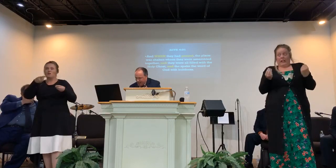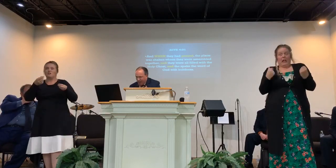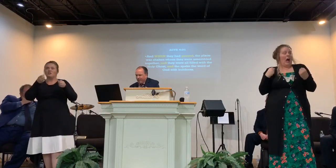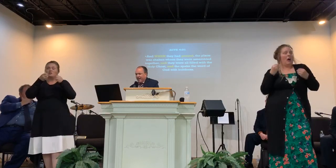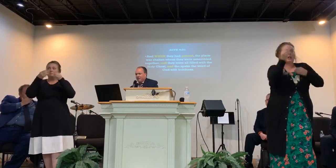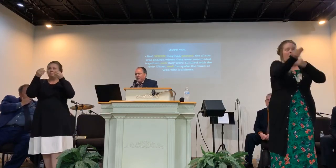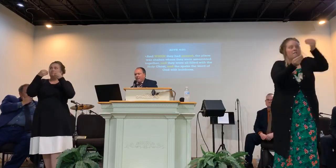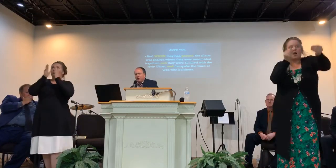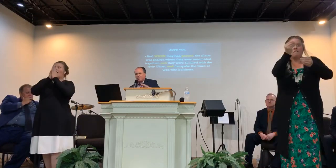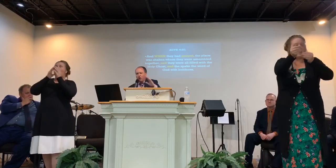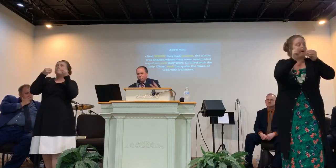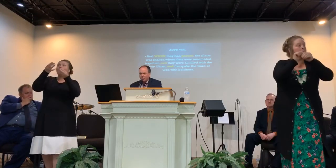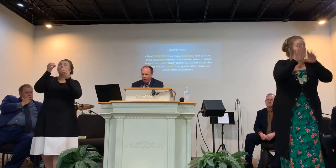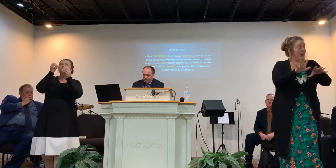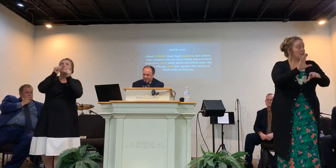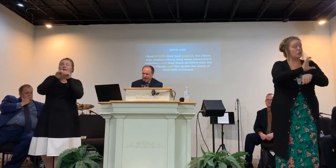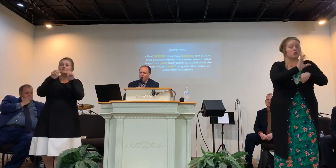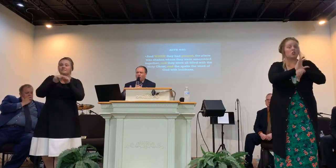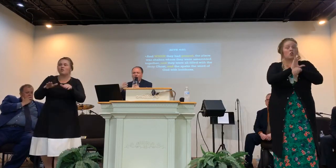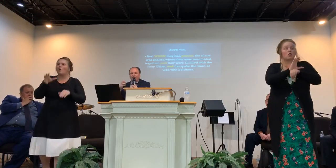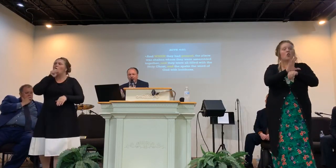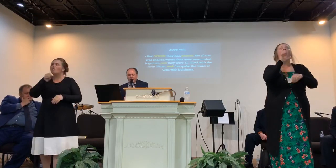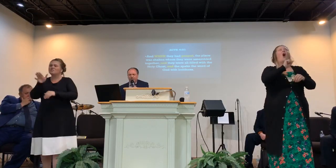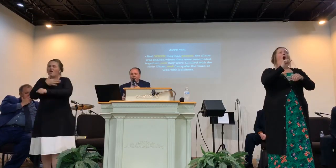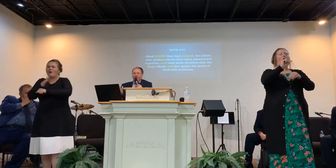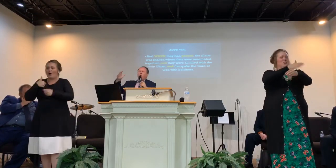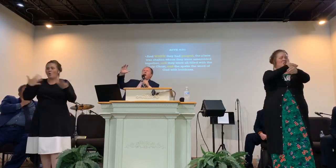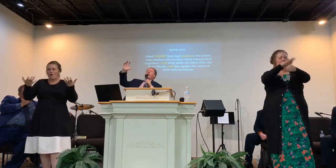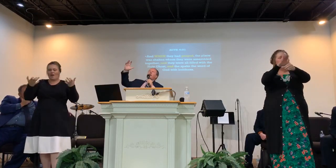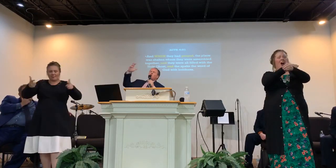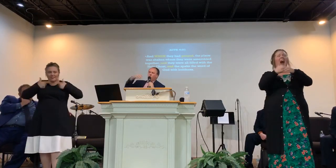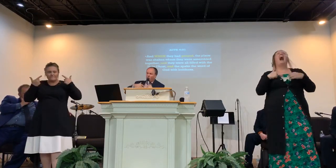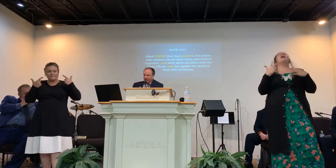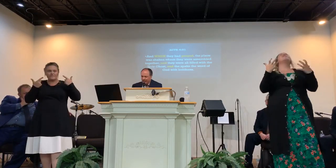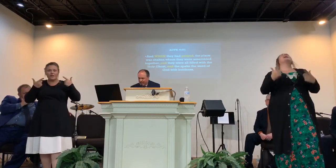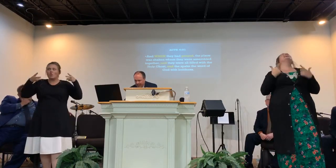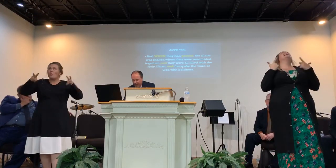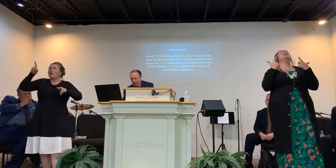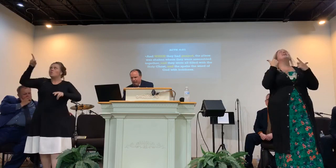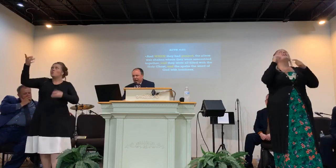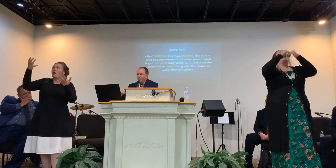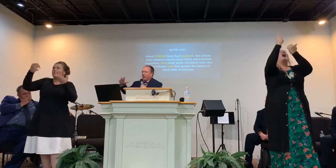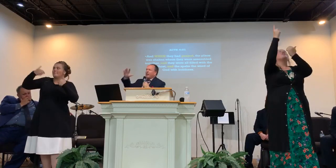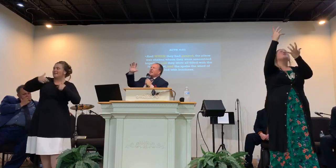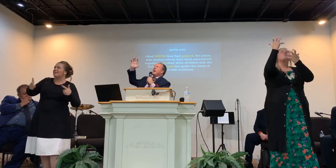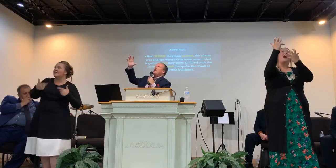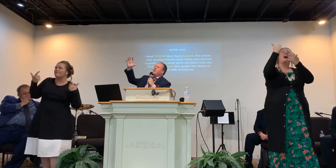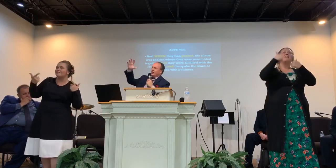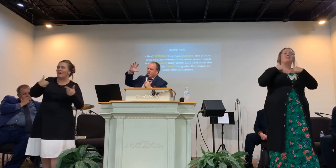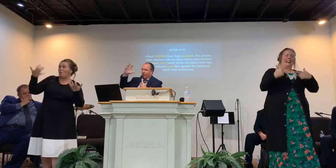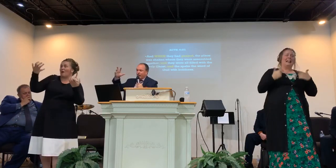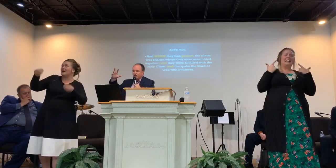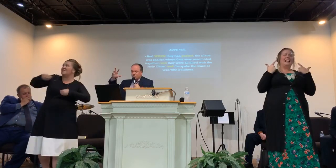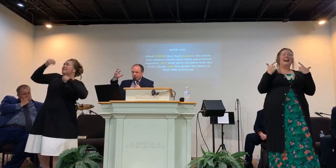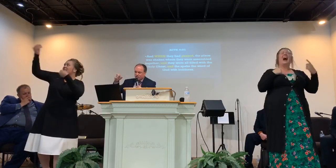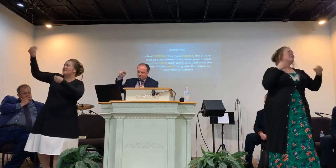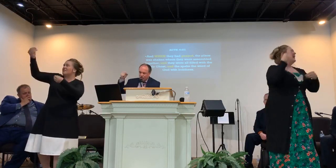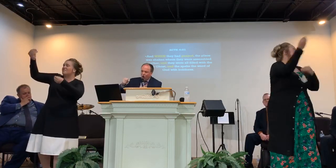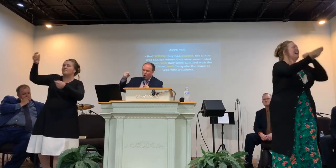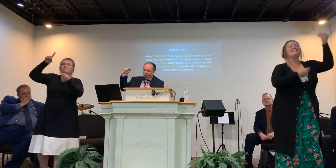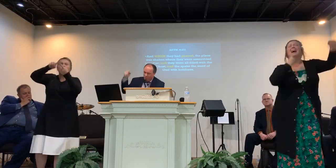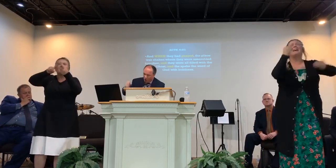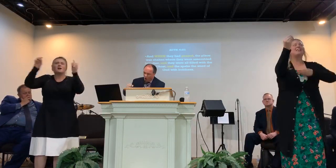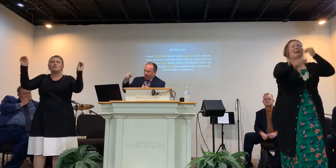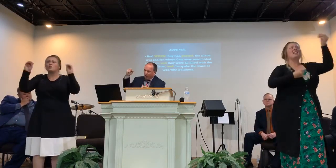blessings. Amen. There was an old song that said, I want to live the way you want me to live. I want to give until there's just